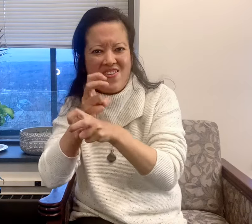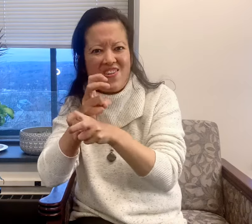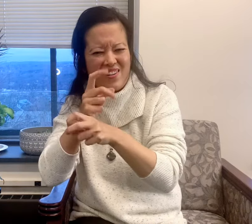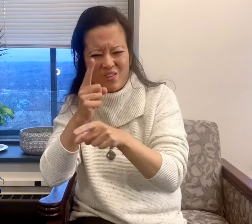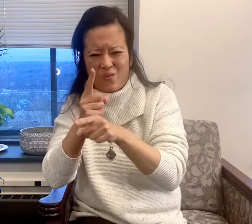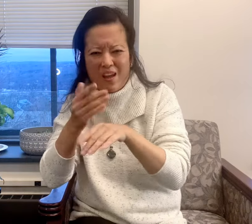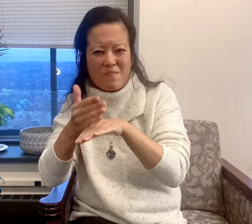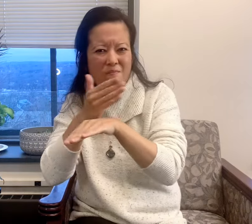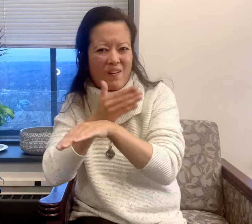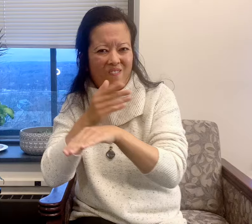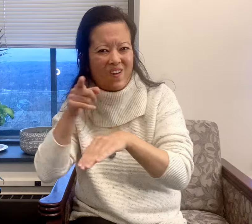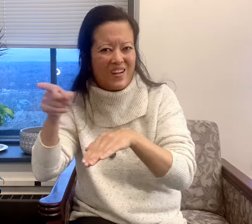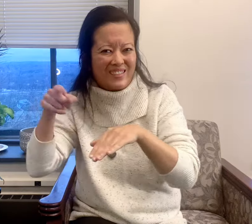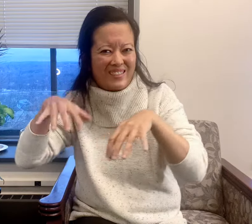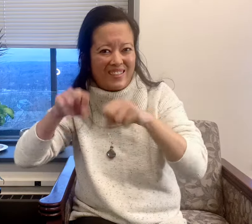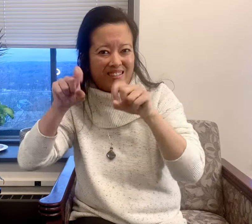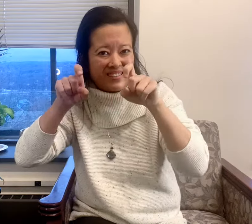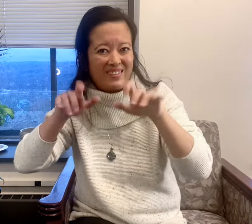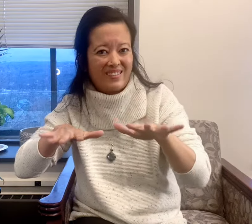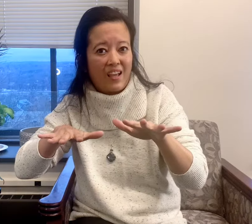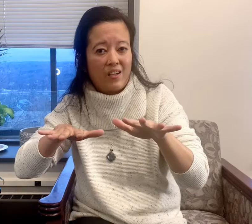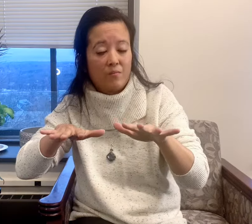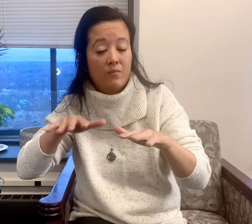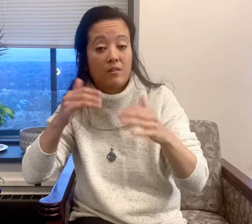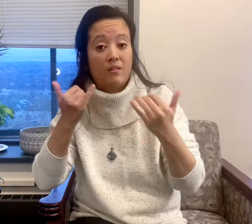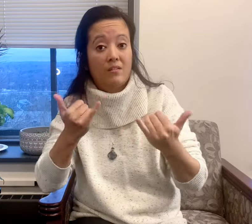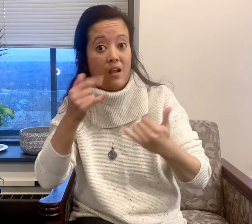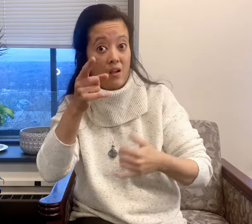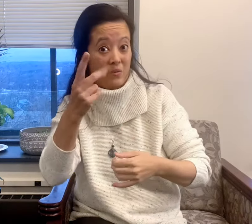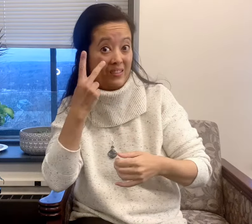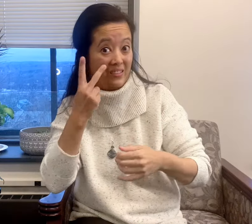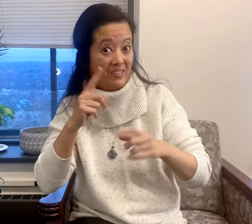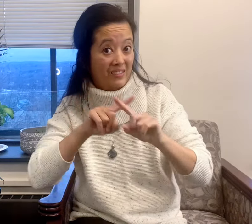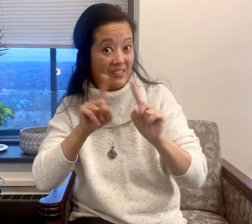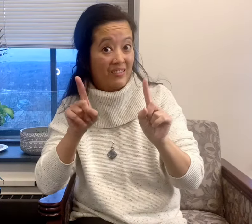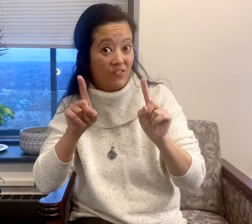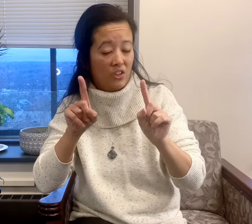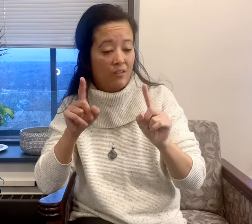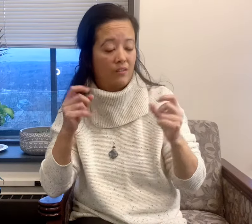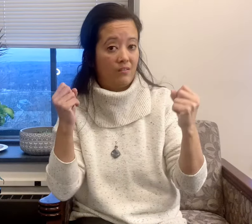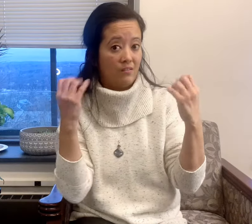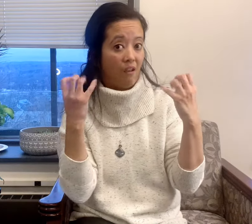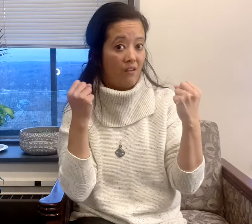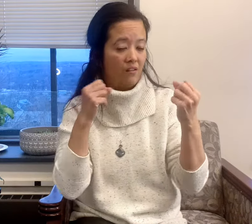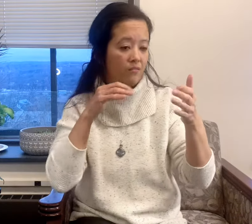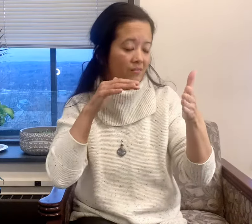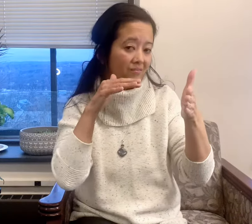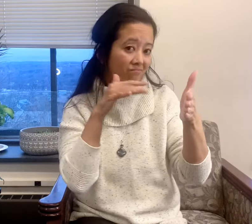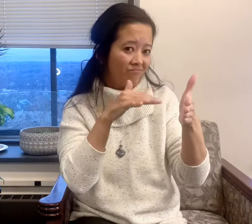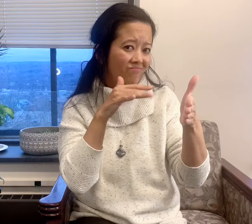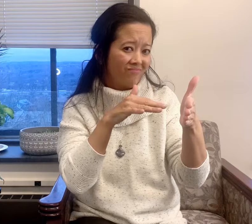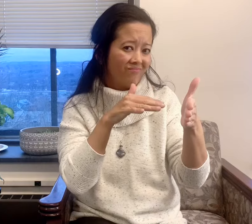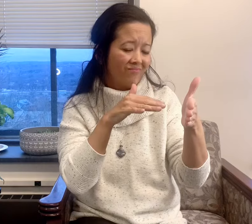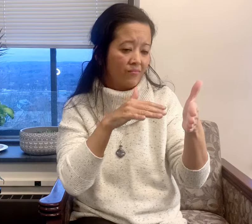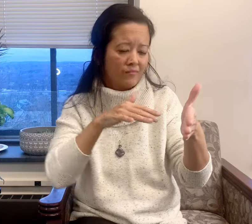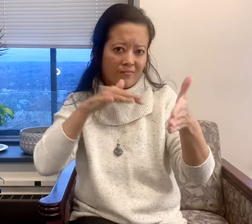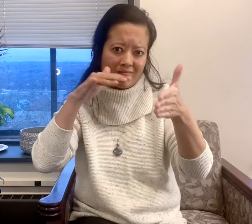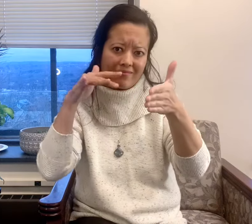know, you're working extremely hard to improve, for an exam, and you can actually see the difference in